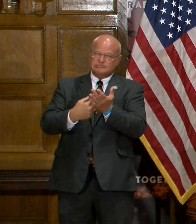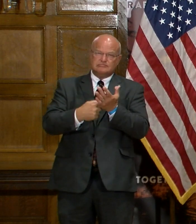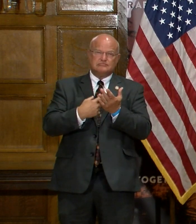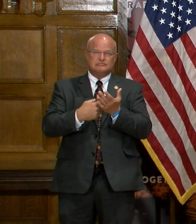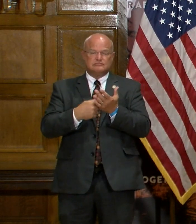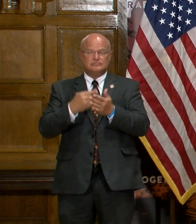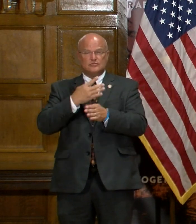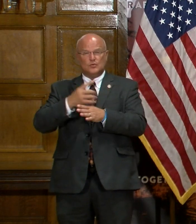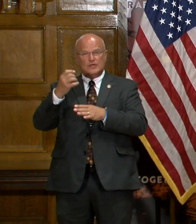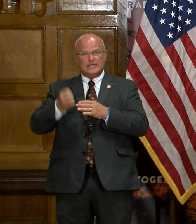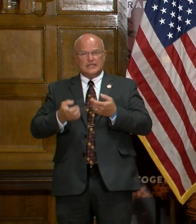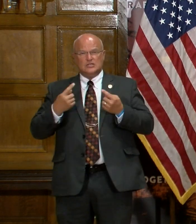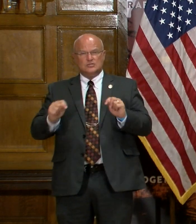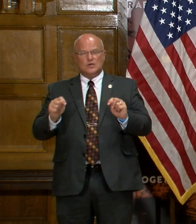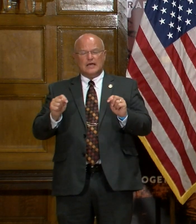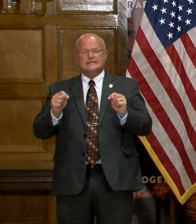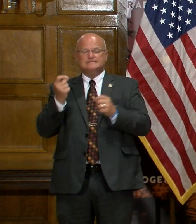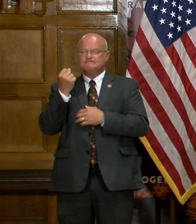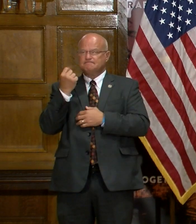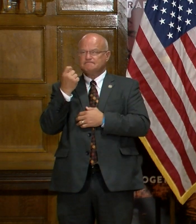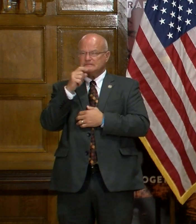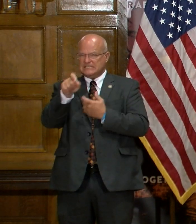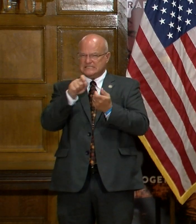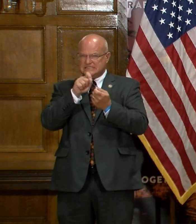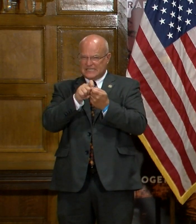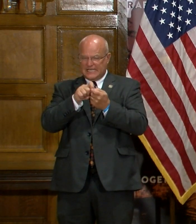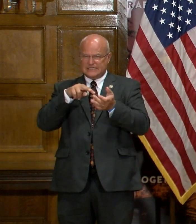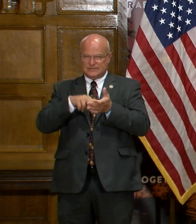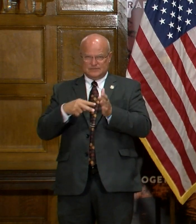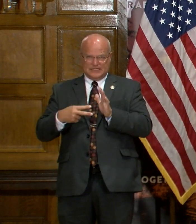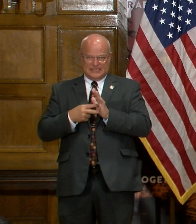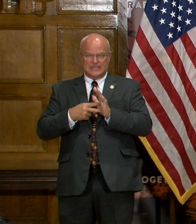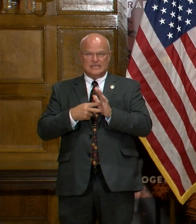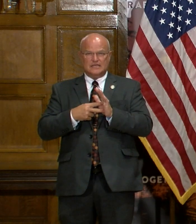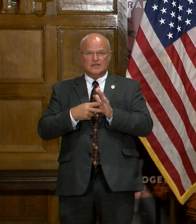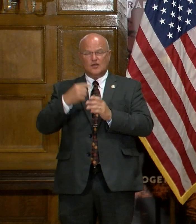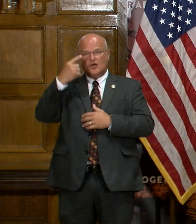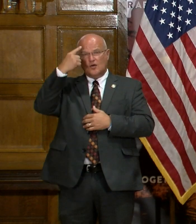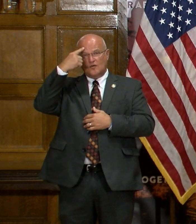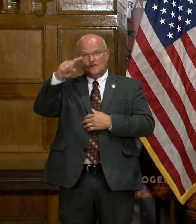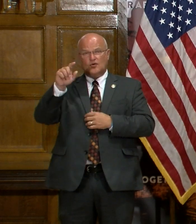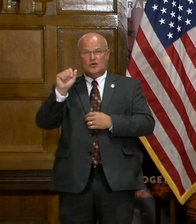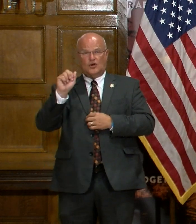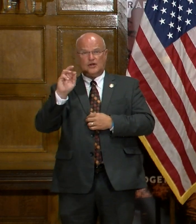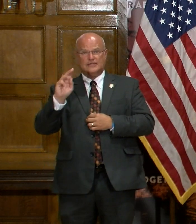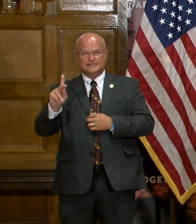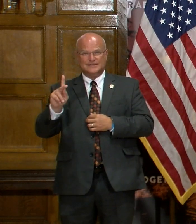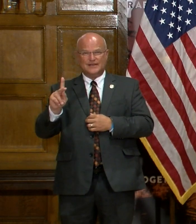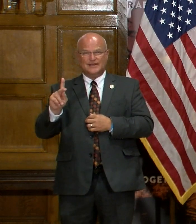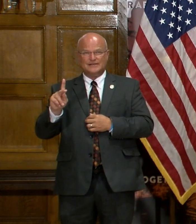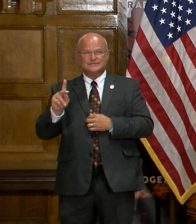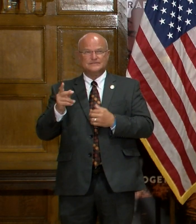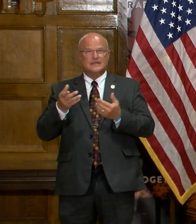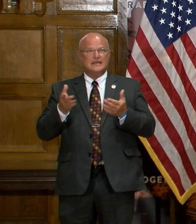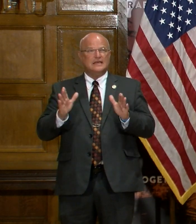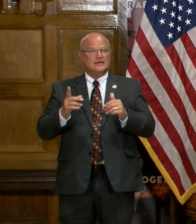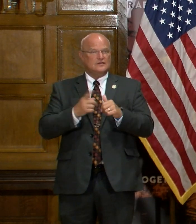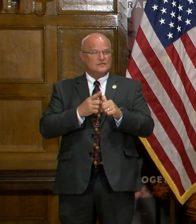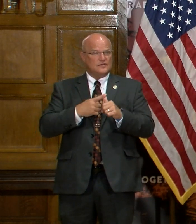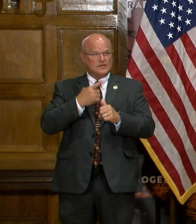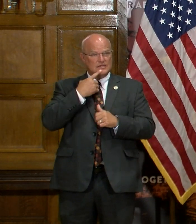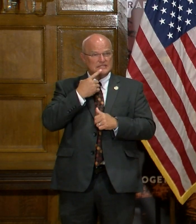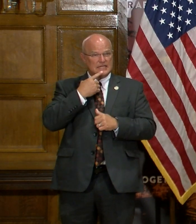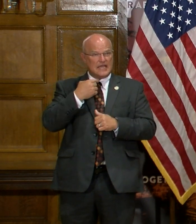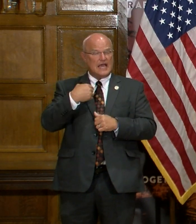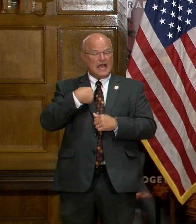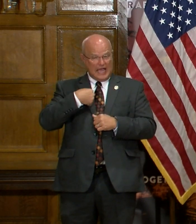the weekend, trying to get a handle on what that exactly would mean for Arkansas. And let me first say that